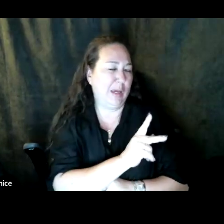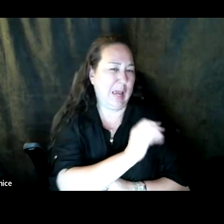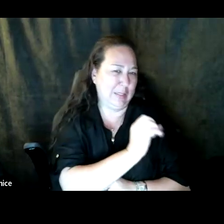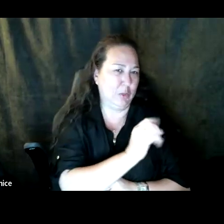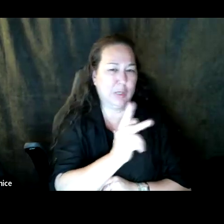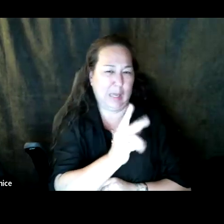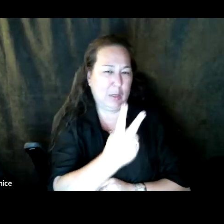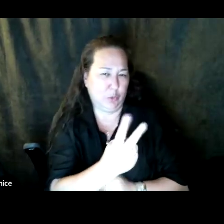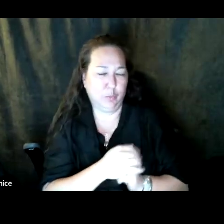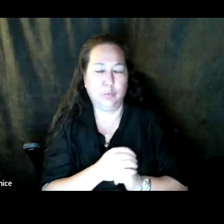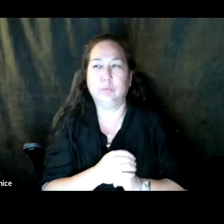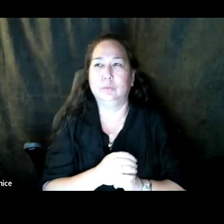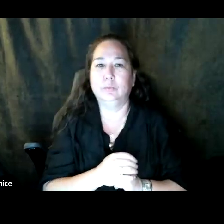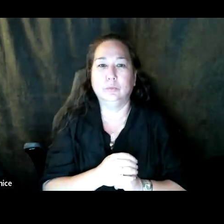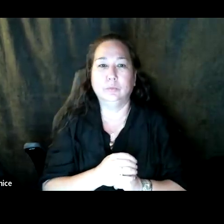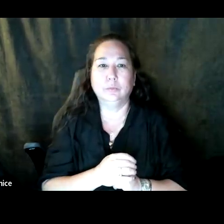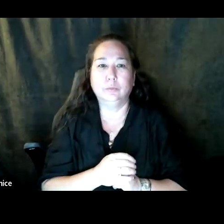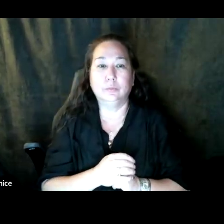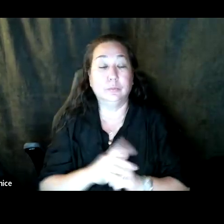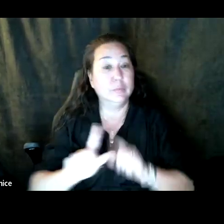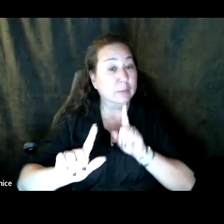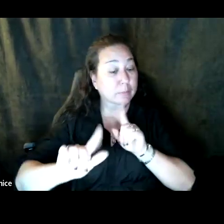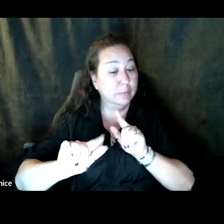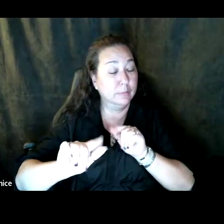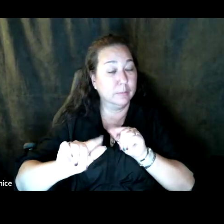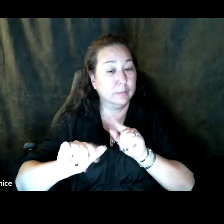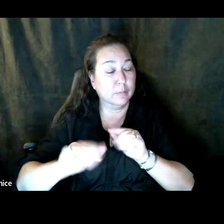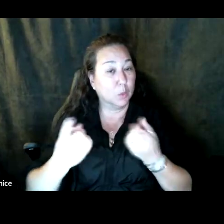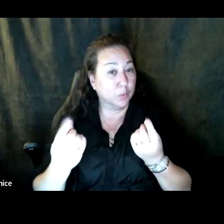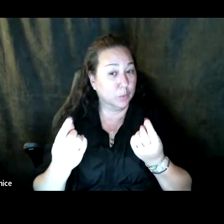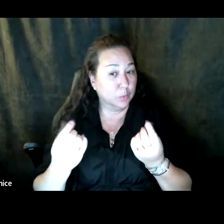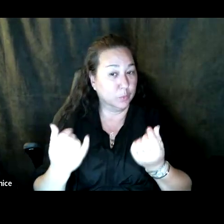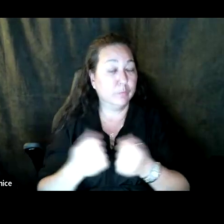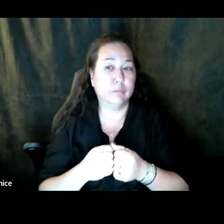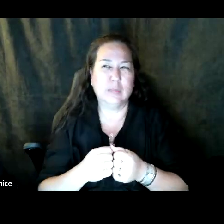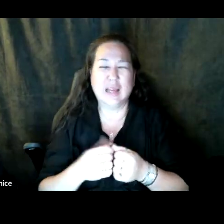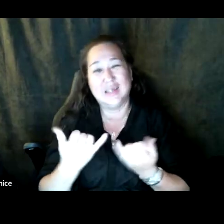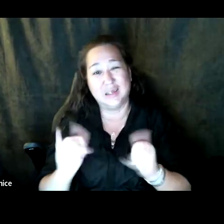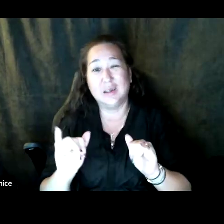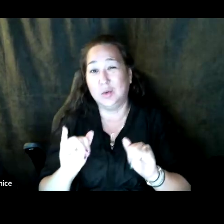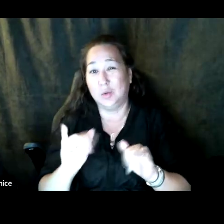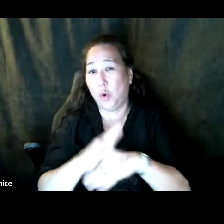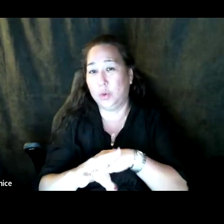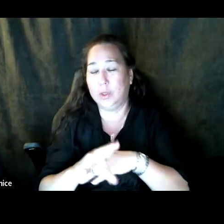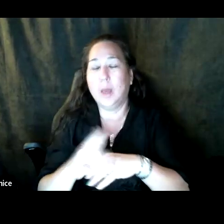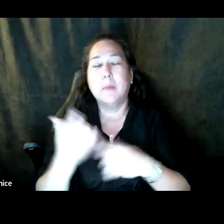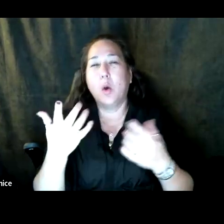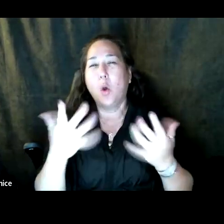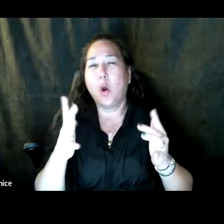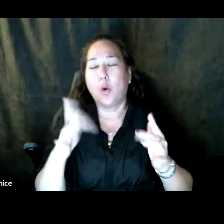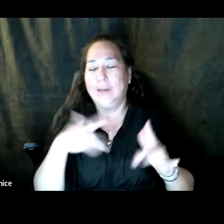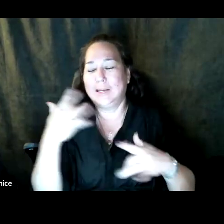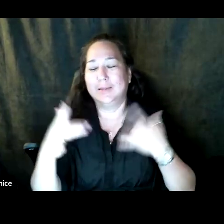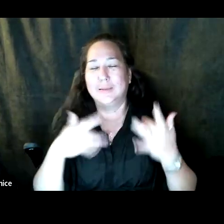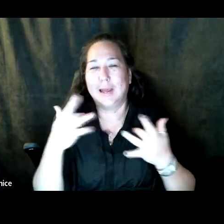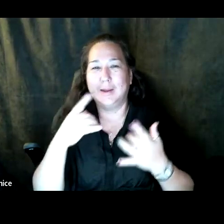terms of attendance, looking at our student attendance as of noon today, still early in the school year, but we're already excited about the first